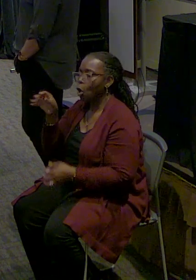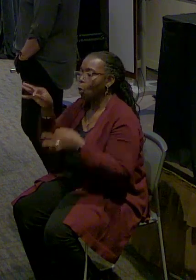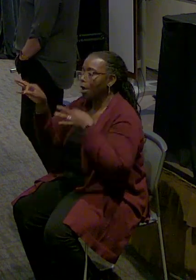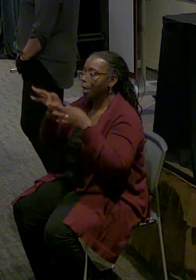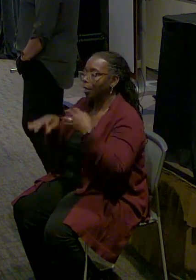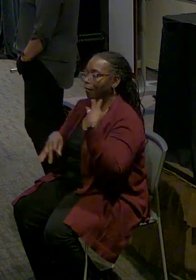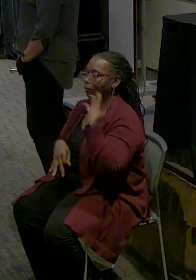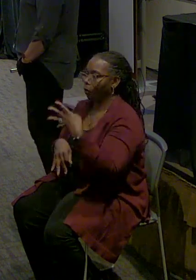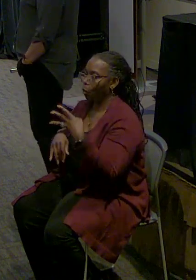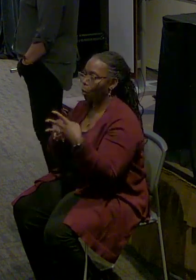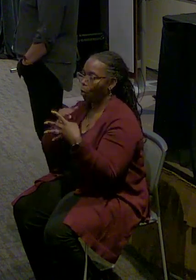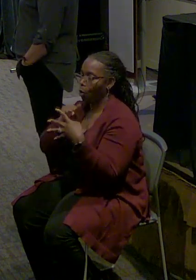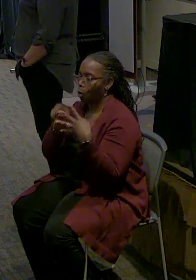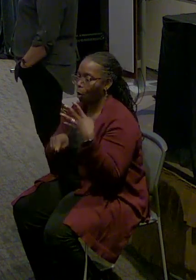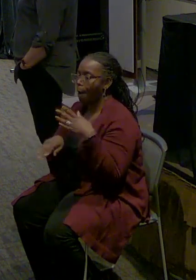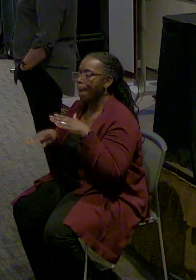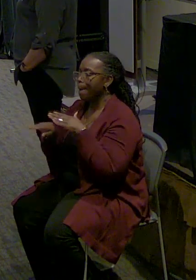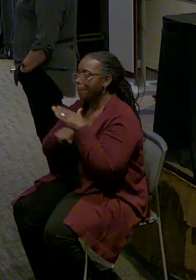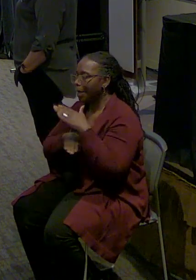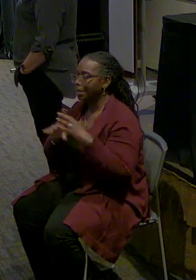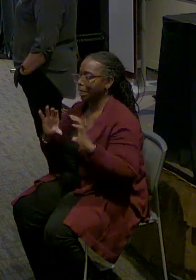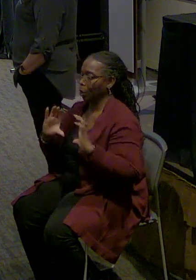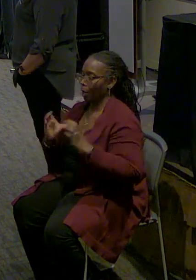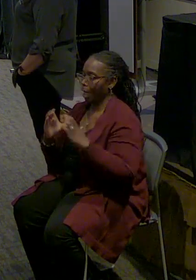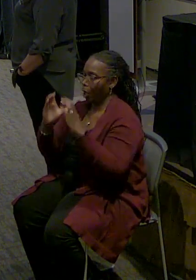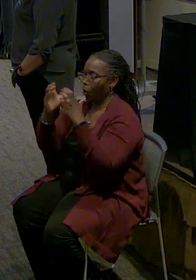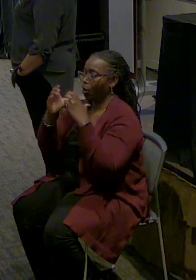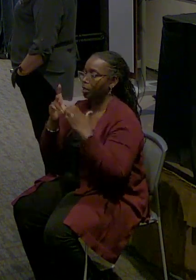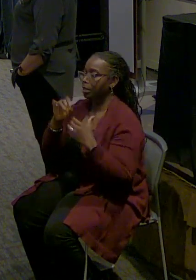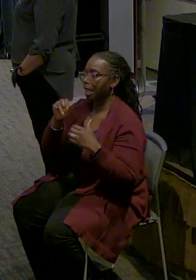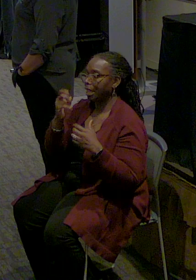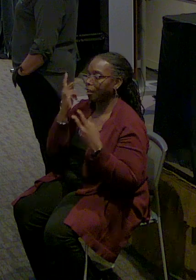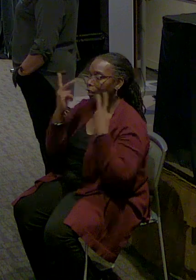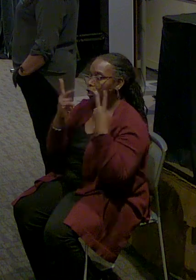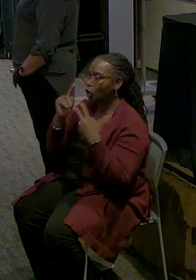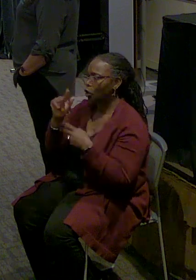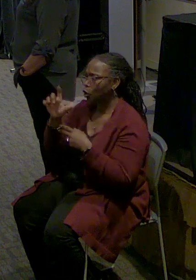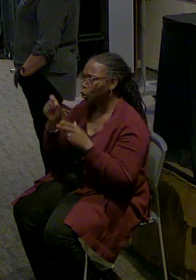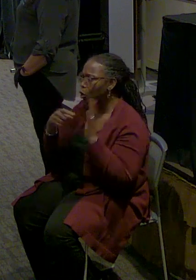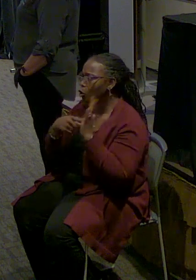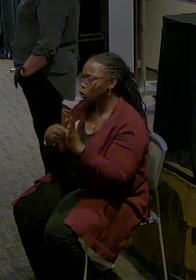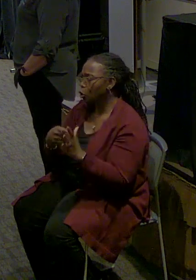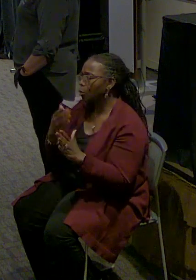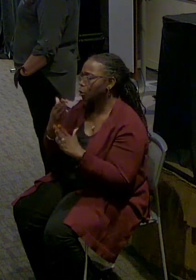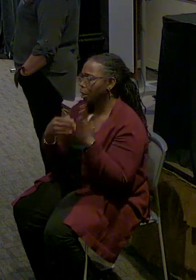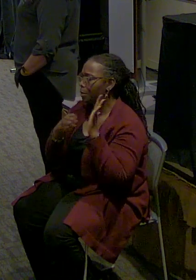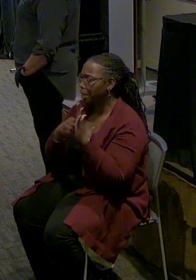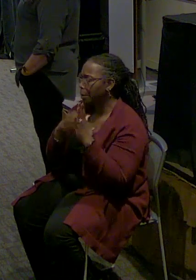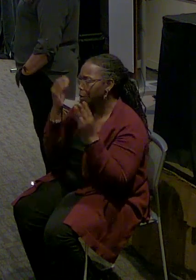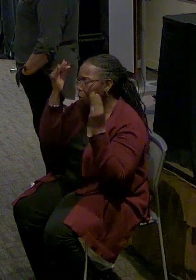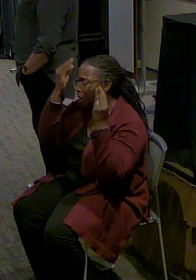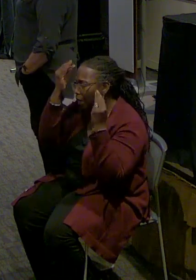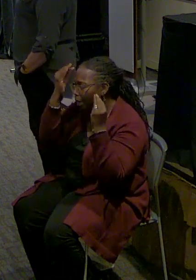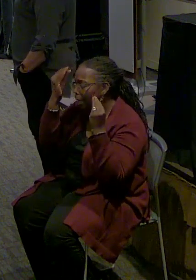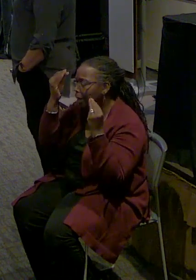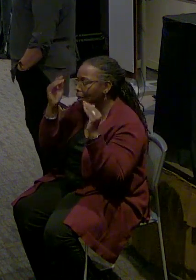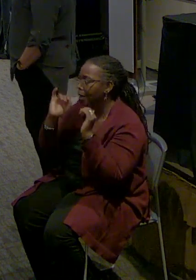four basic categories of data visualization tools and just want to show you a couple of examples to get you thinking